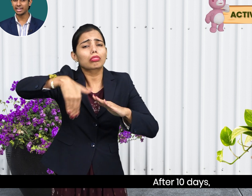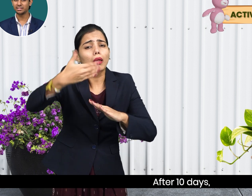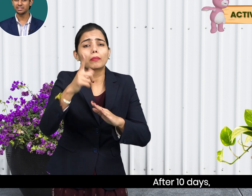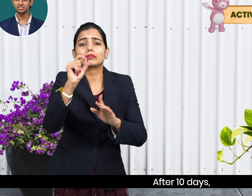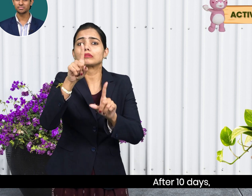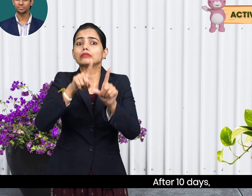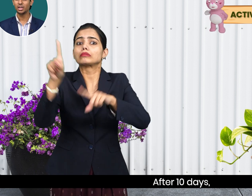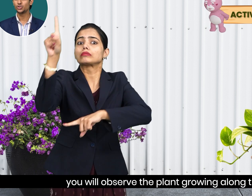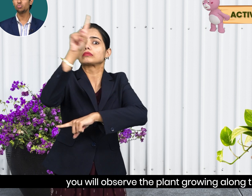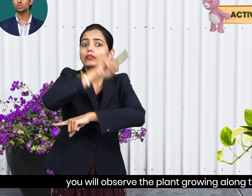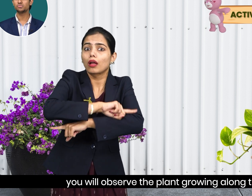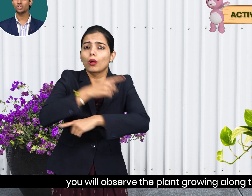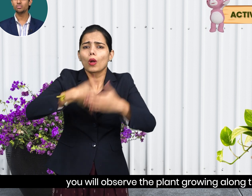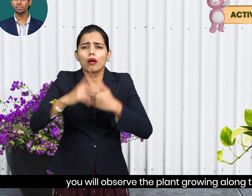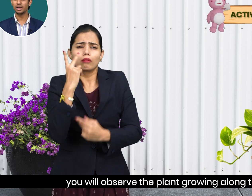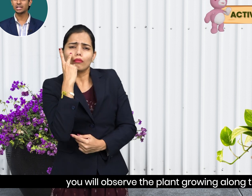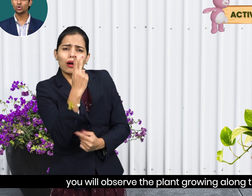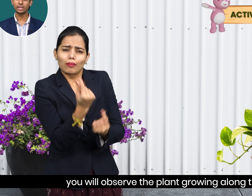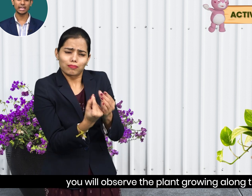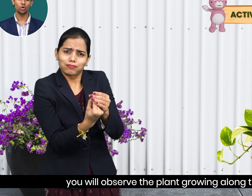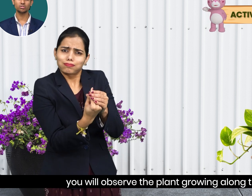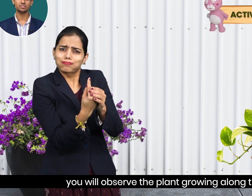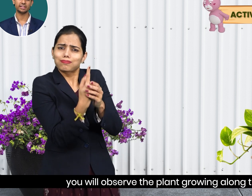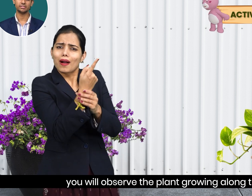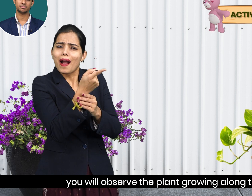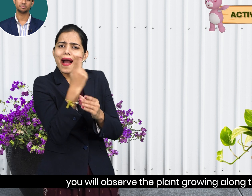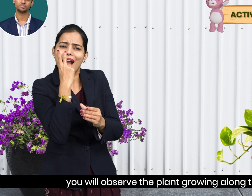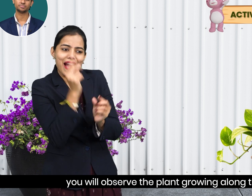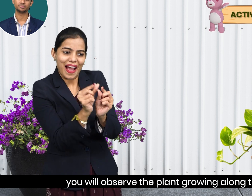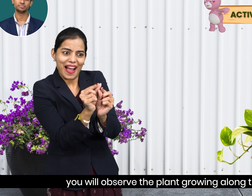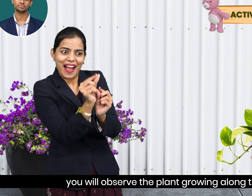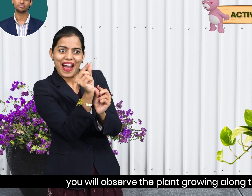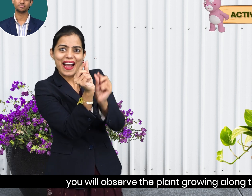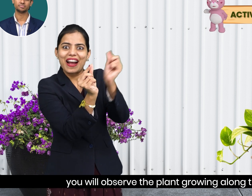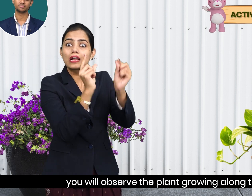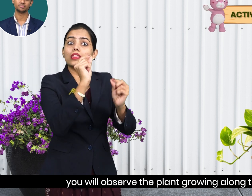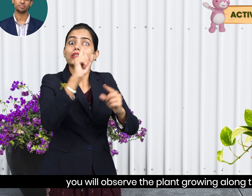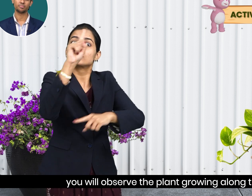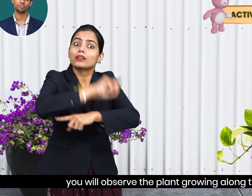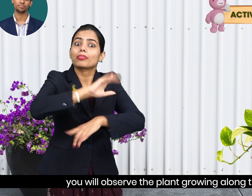After 10 days, you will observe the plant growing along the thread.